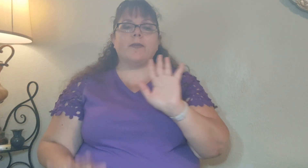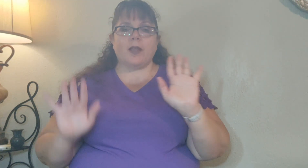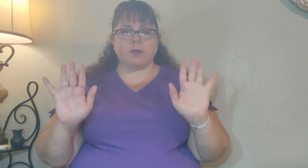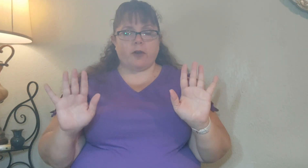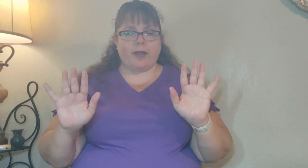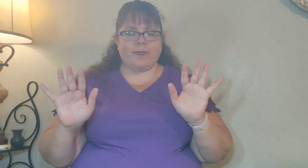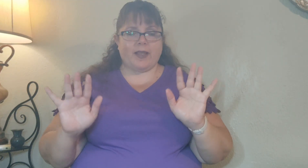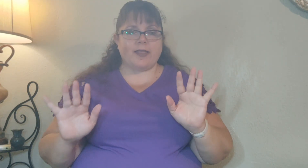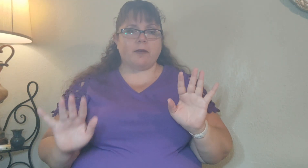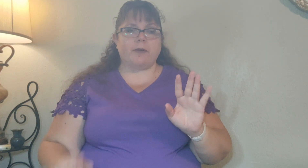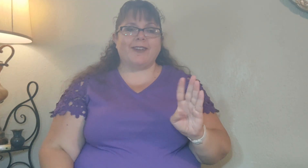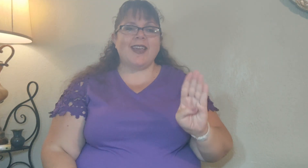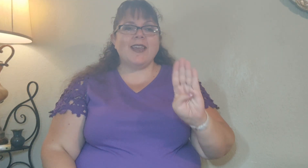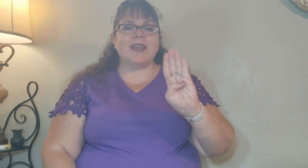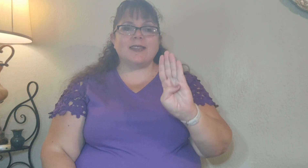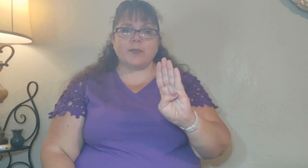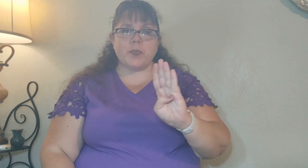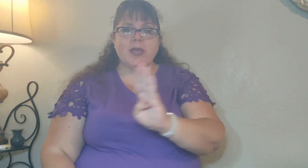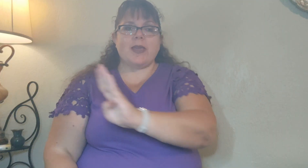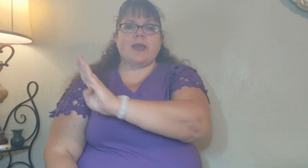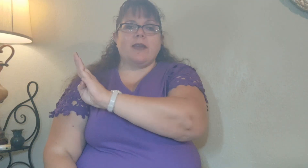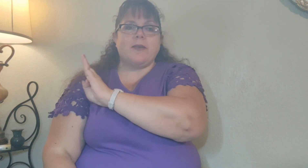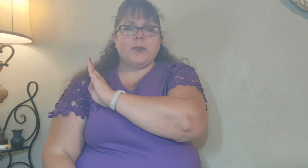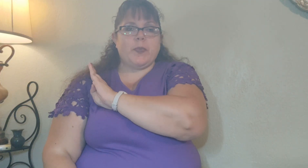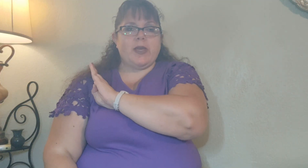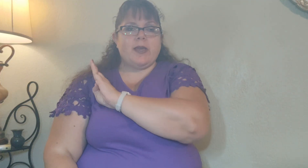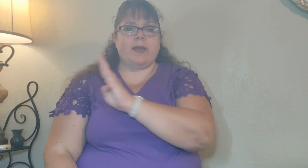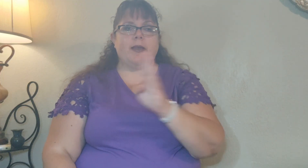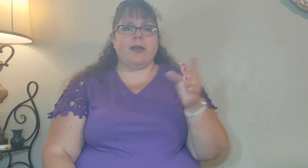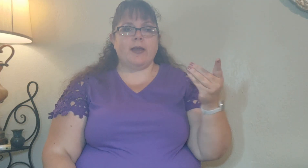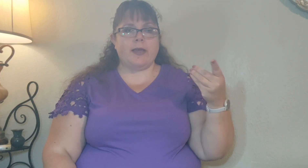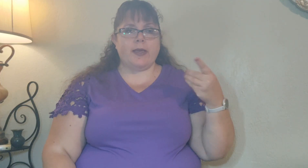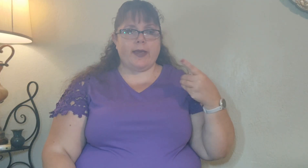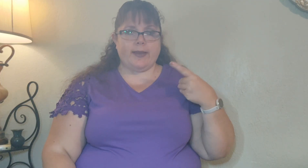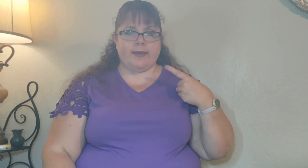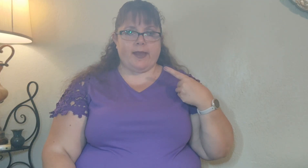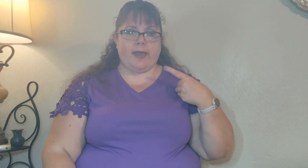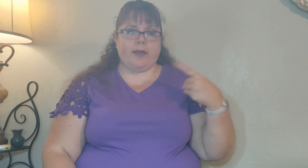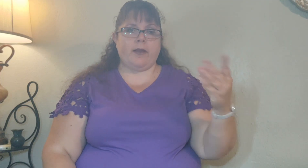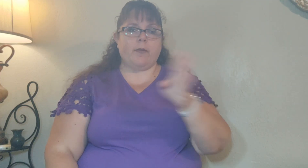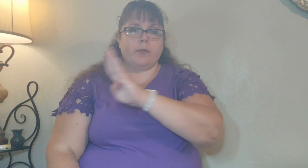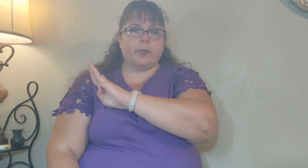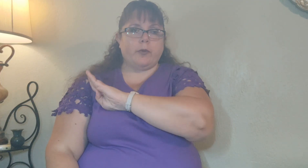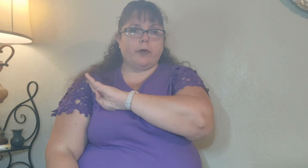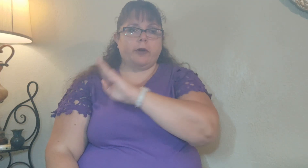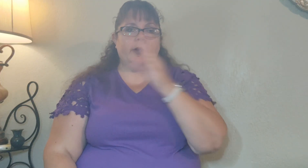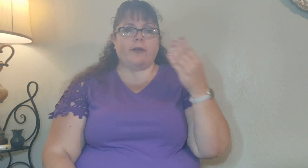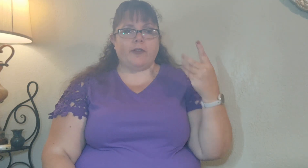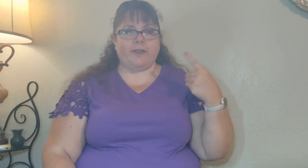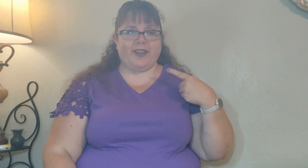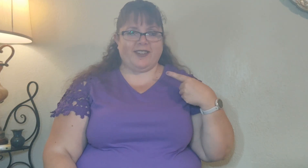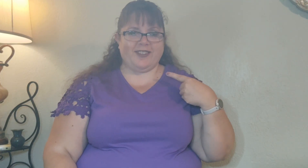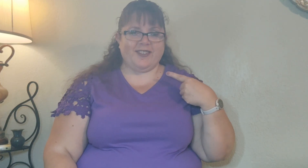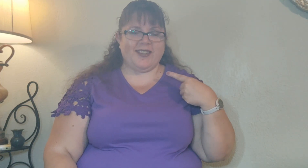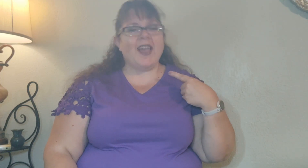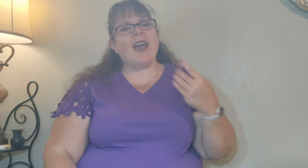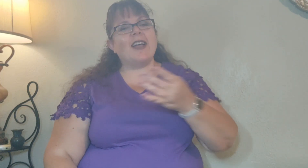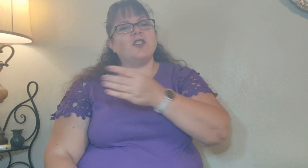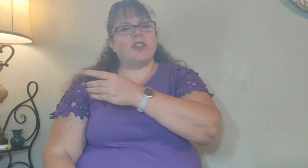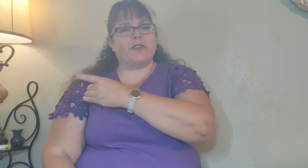I'm sorry, I got that wrong. It's B and D, Board of Directors. Actually, the